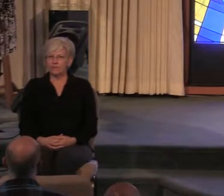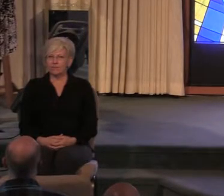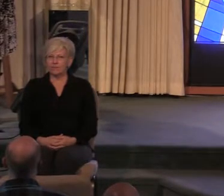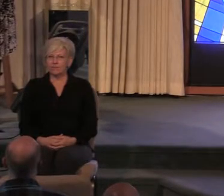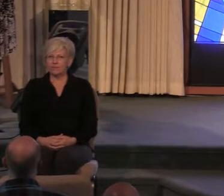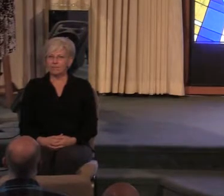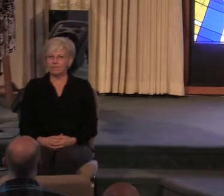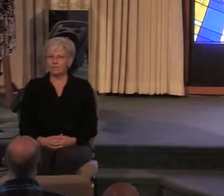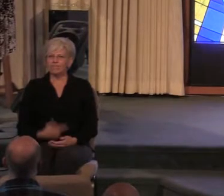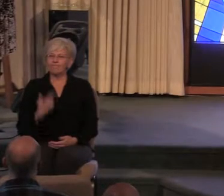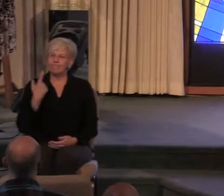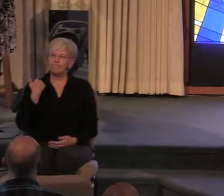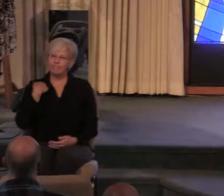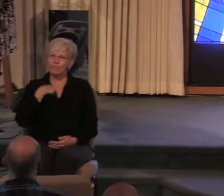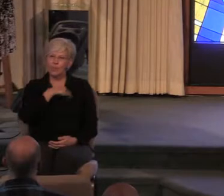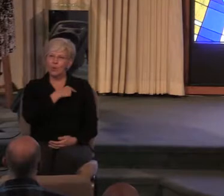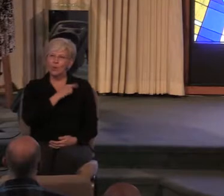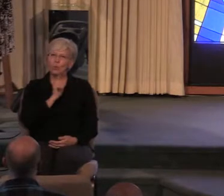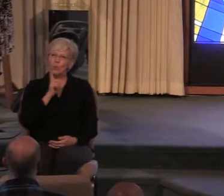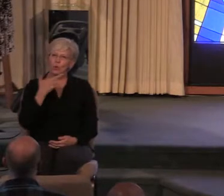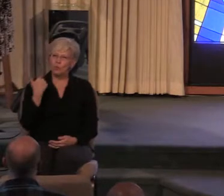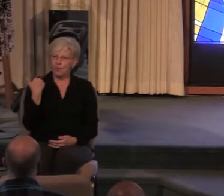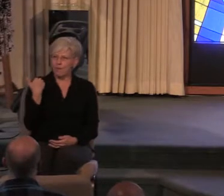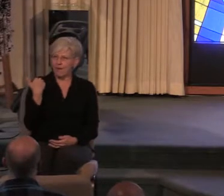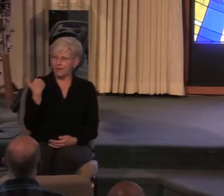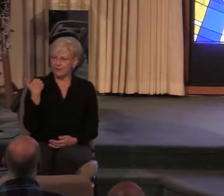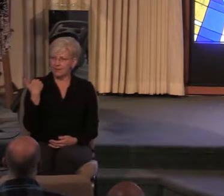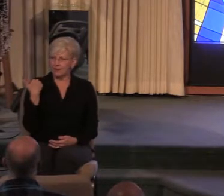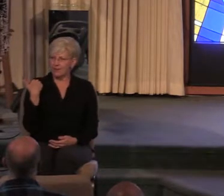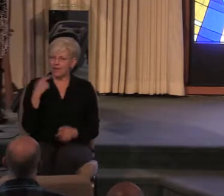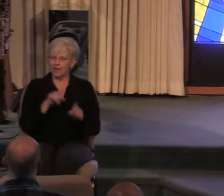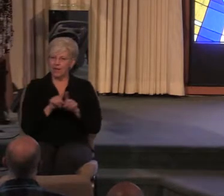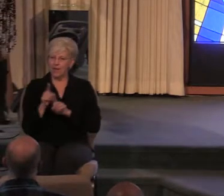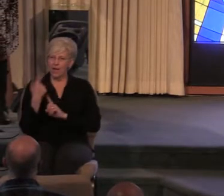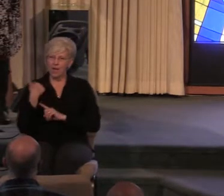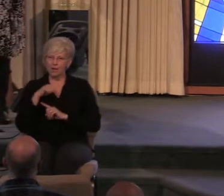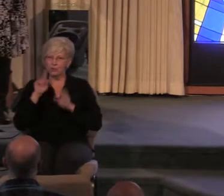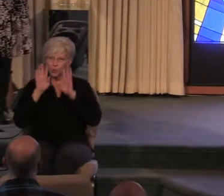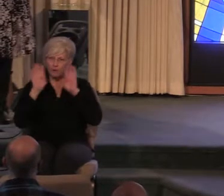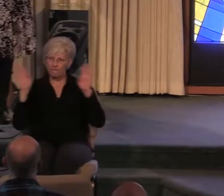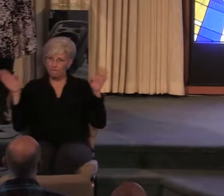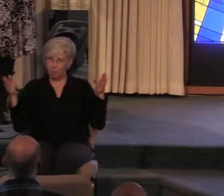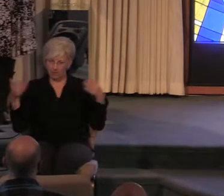We are reminded, as we focus on the breath,